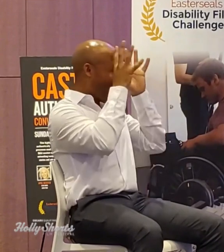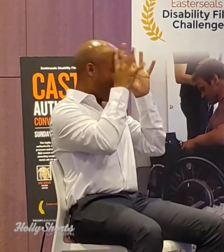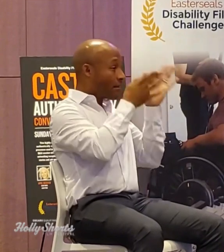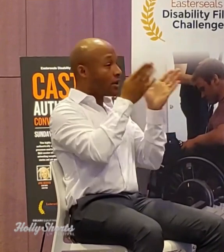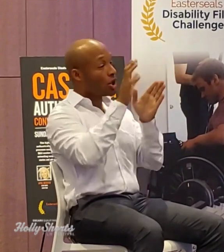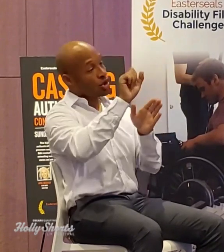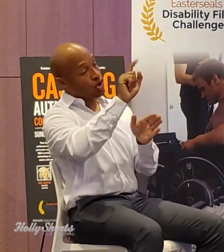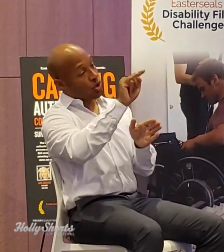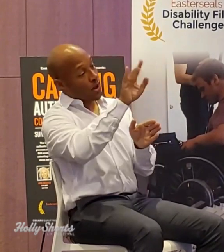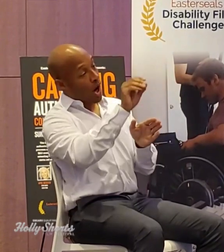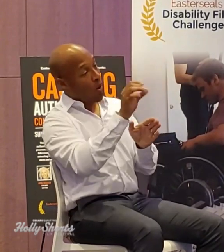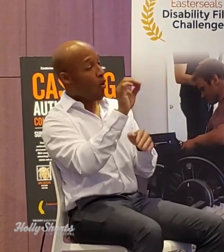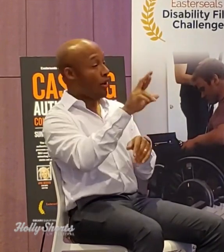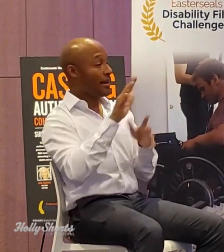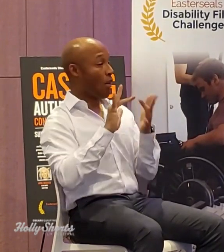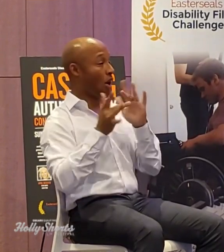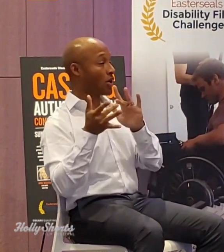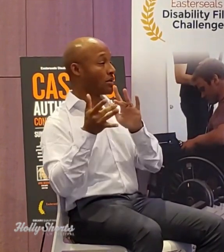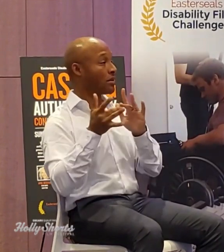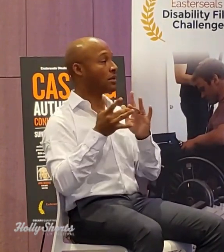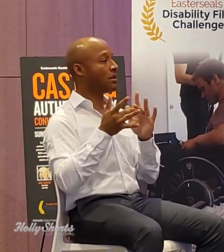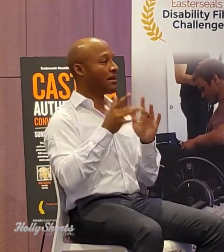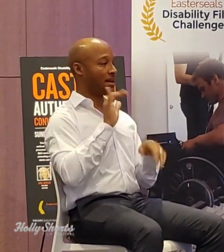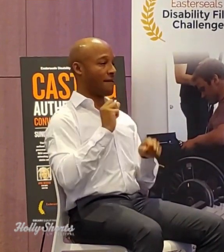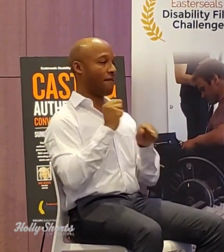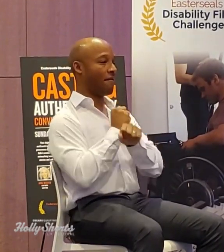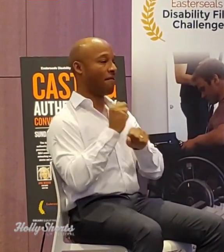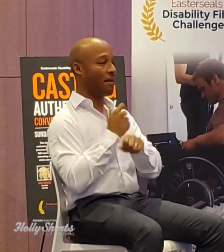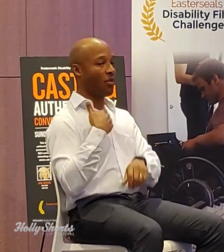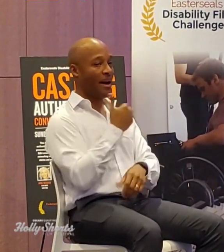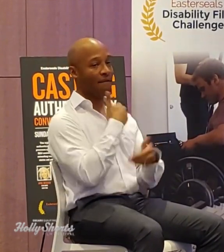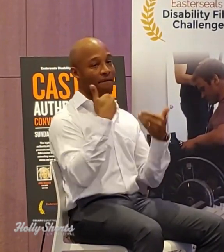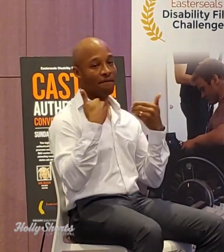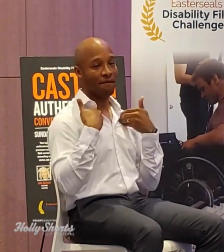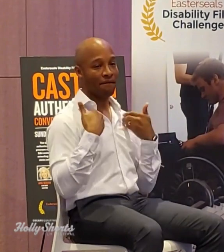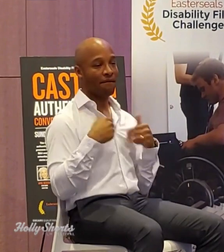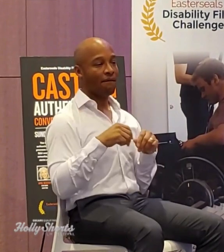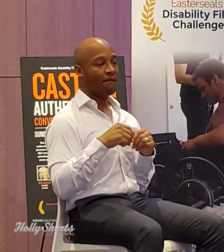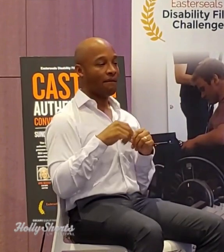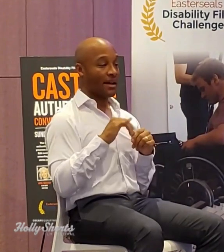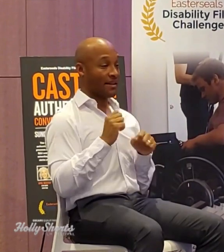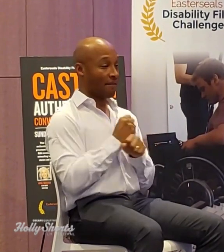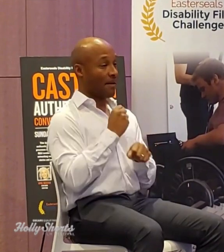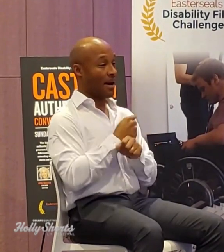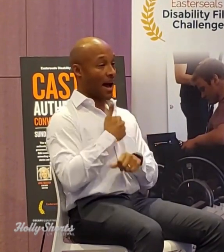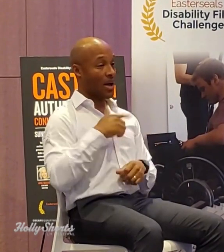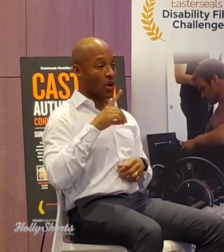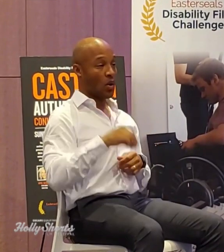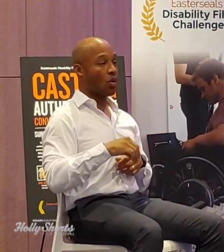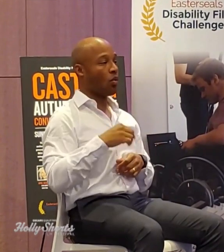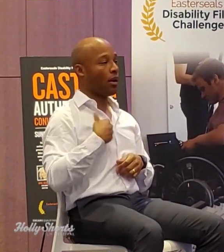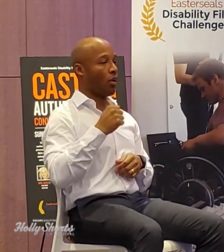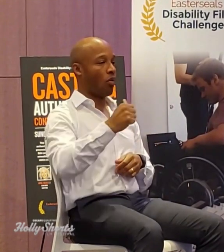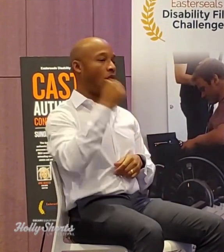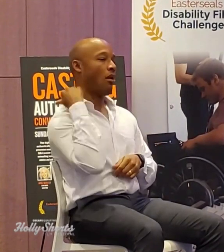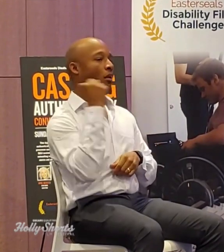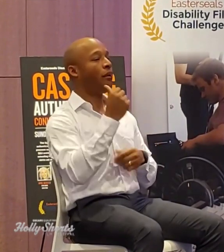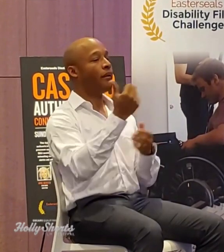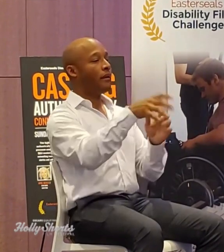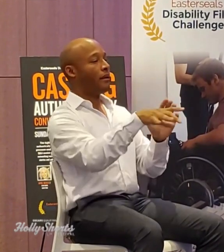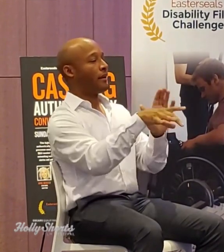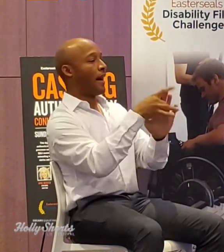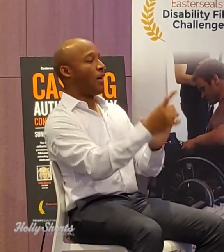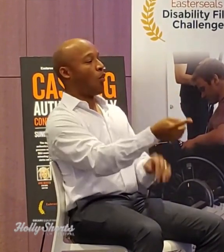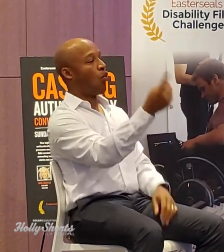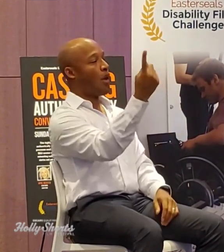or whoever. And that's the fight that we have. That's the fight that I do, where it's like, we're not just gonna cast one queer person